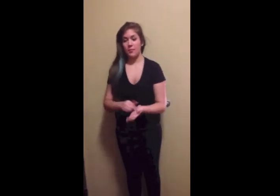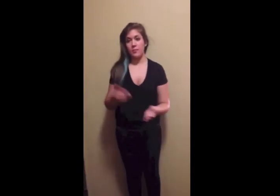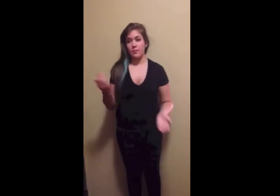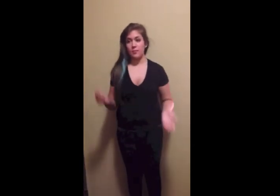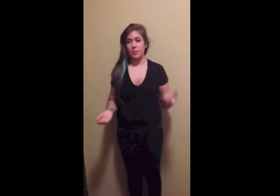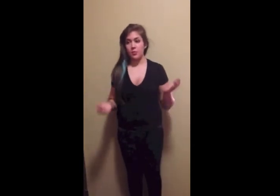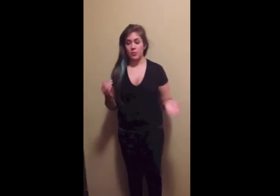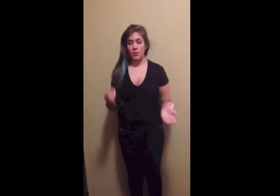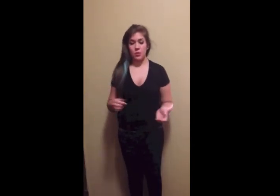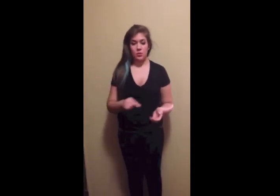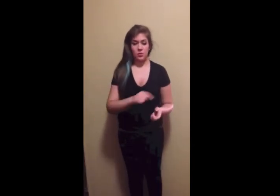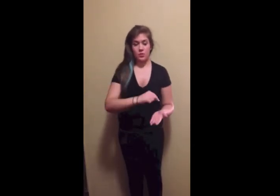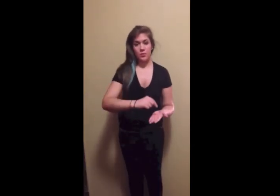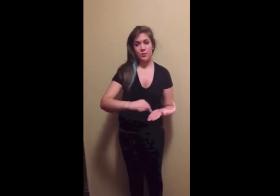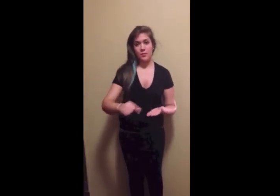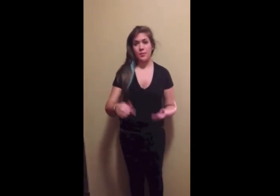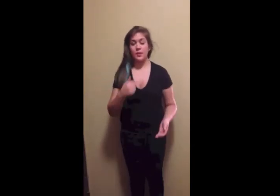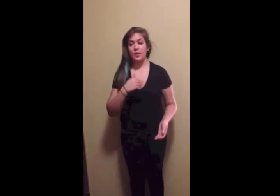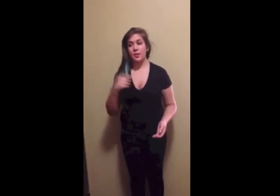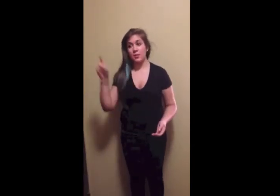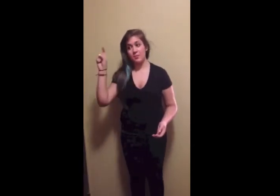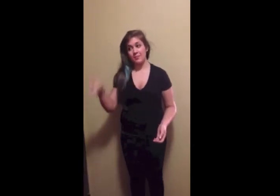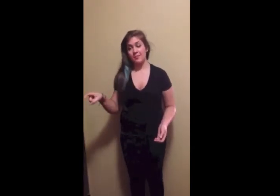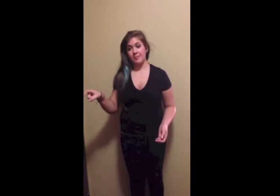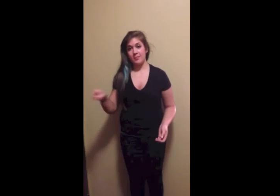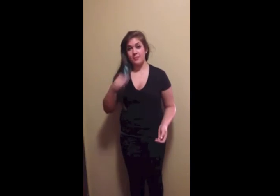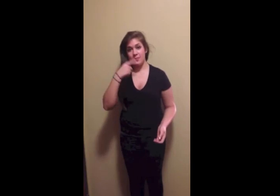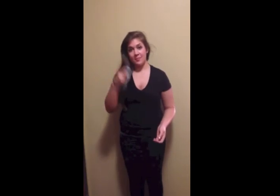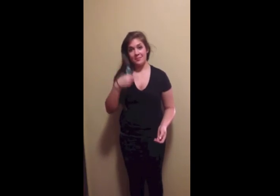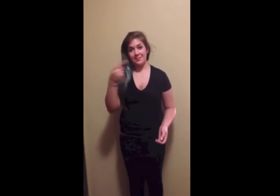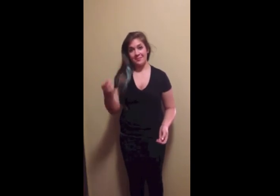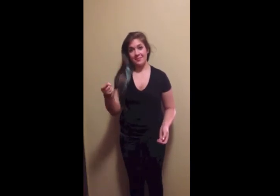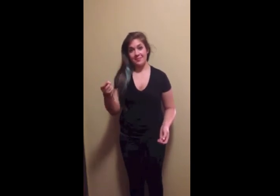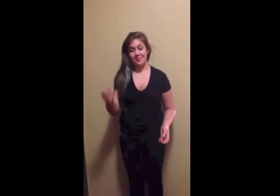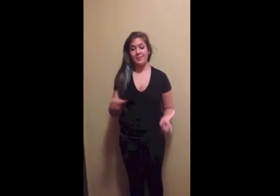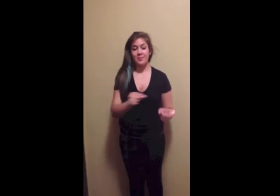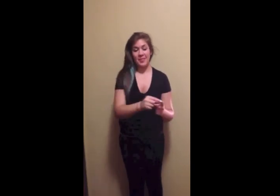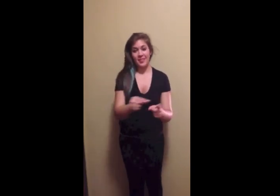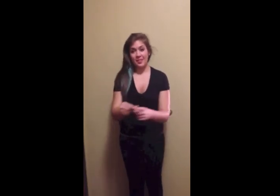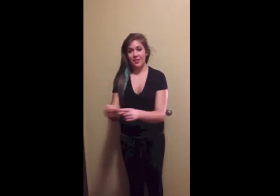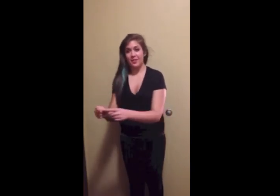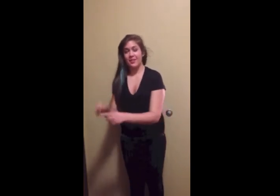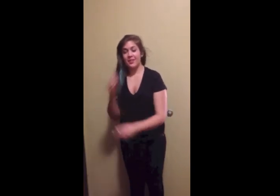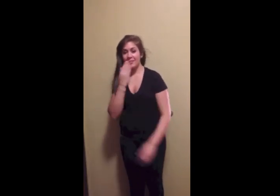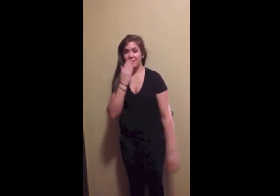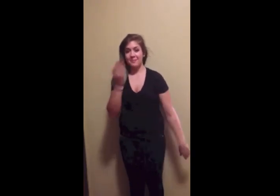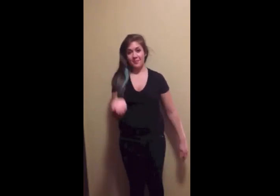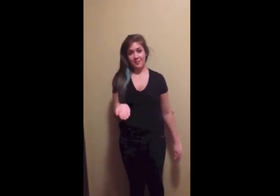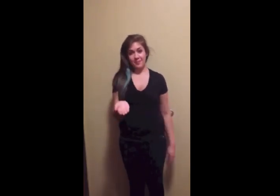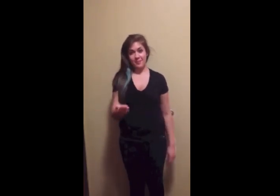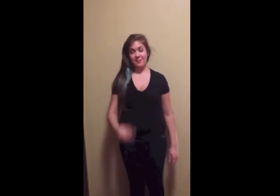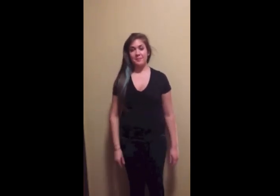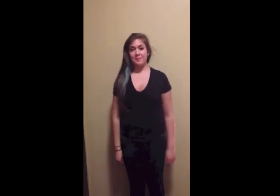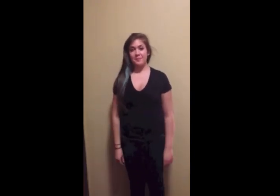That would take too long to write. I probably should mention the 7 that I